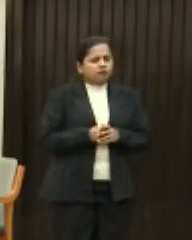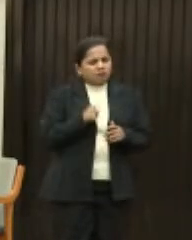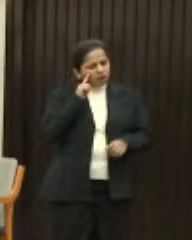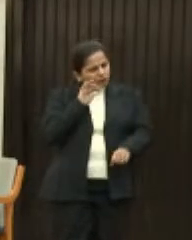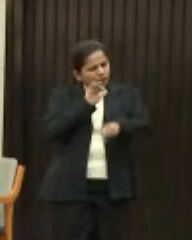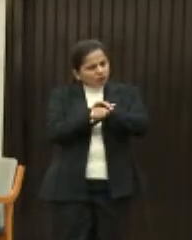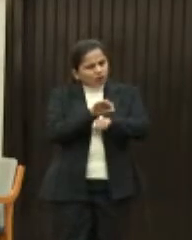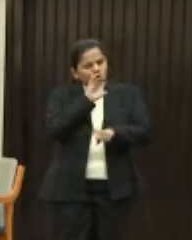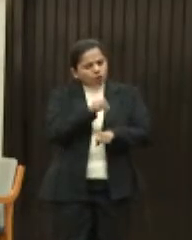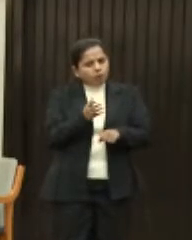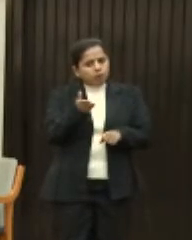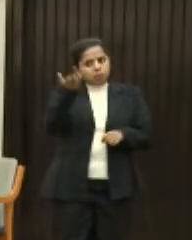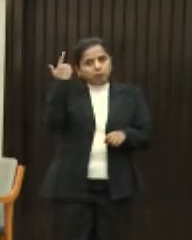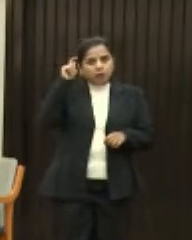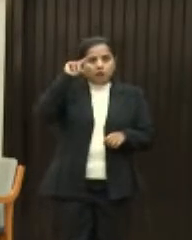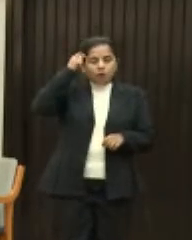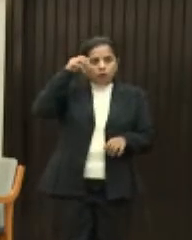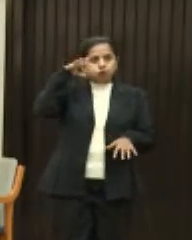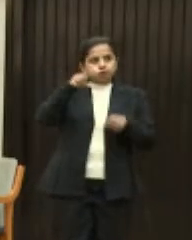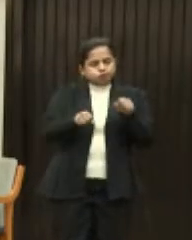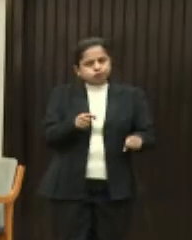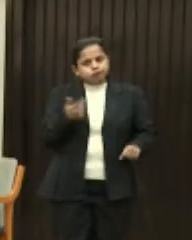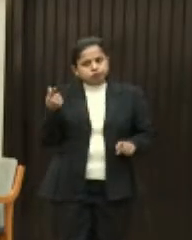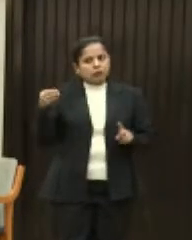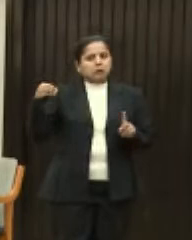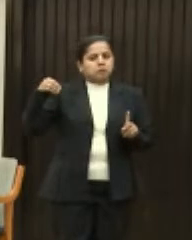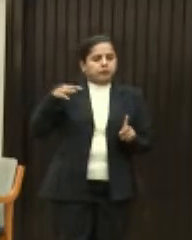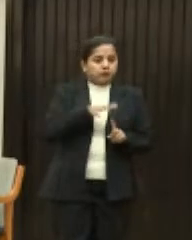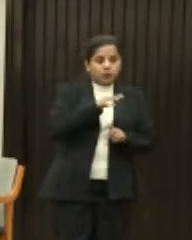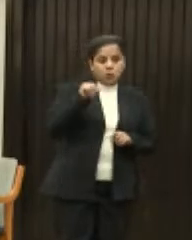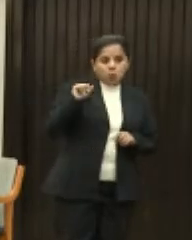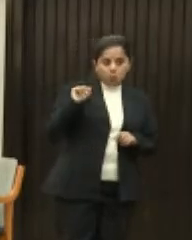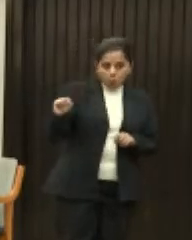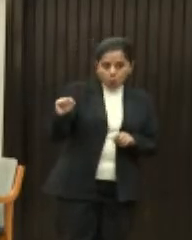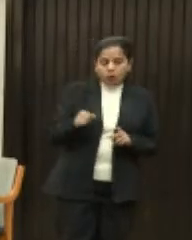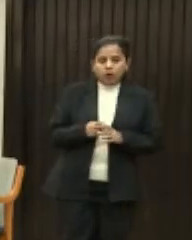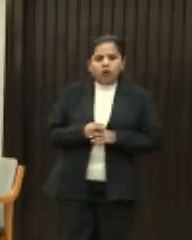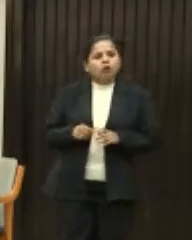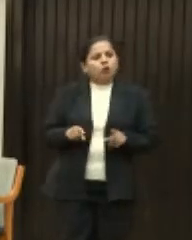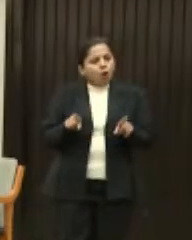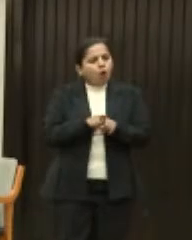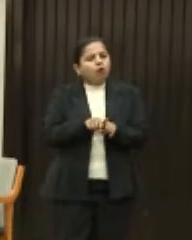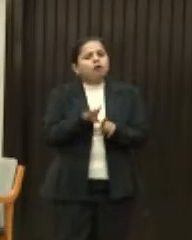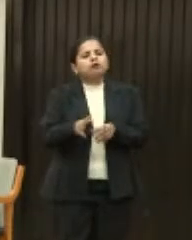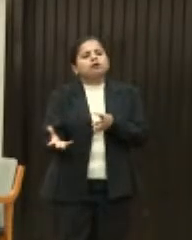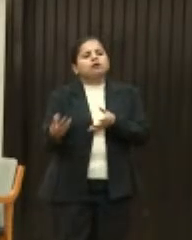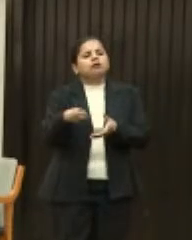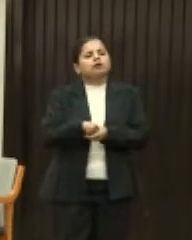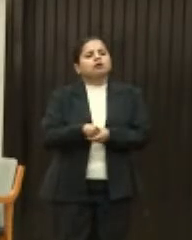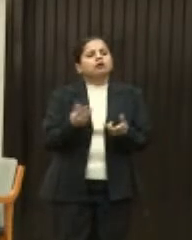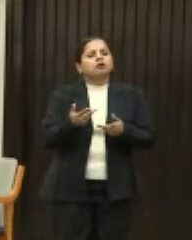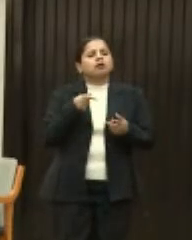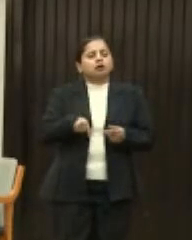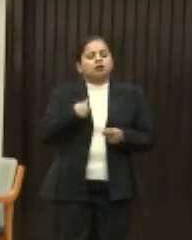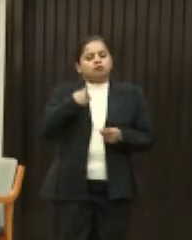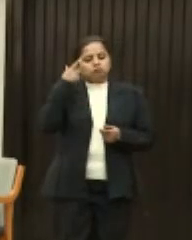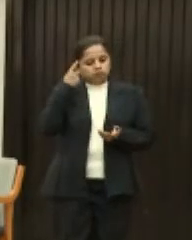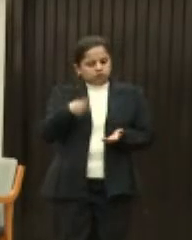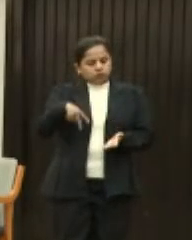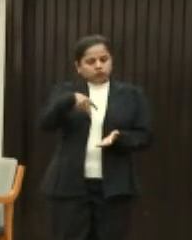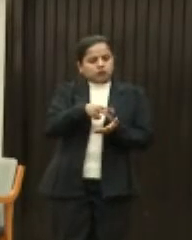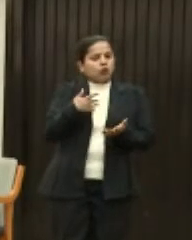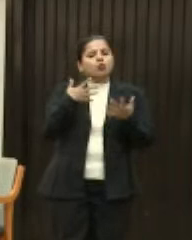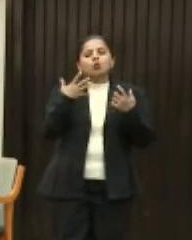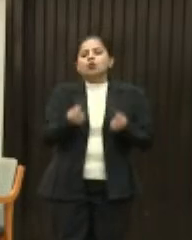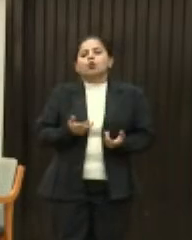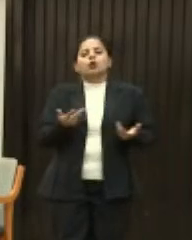identifying colonial influences also involves taking a position on what we want